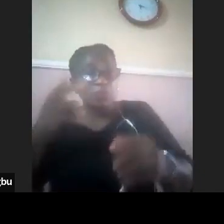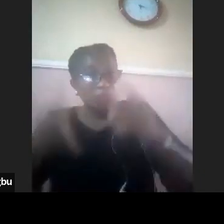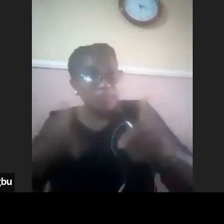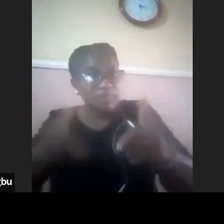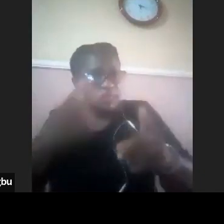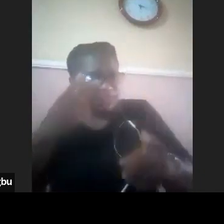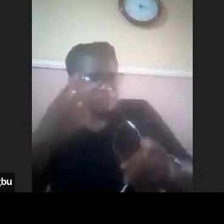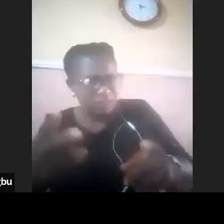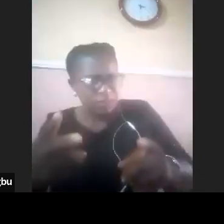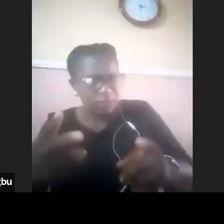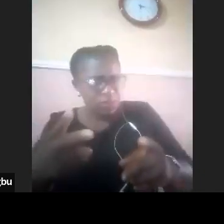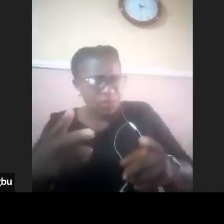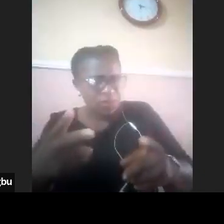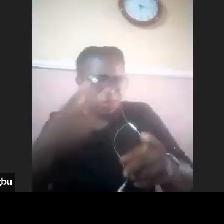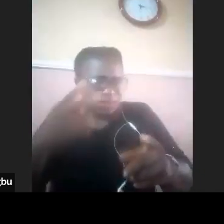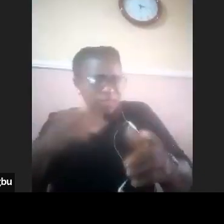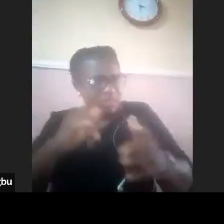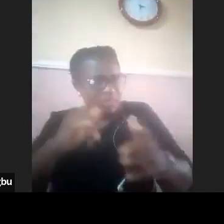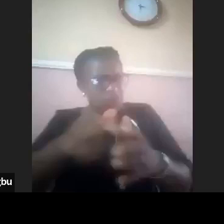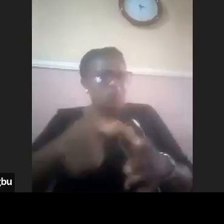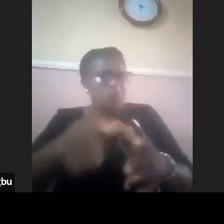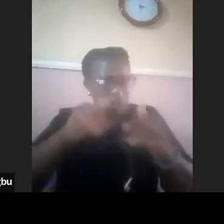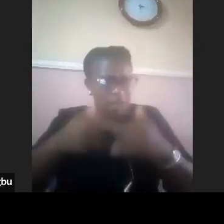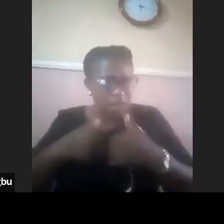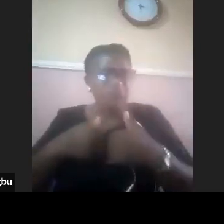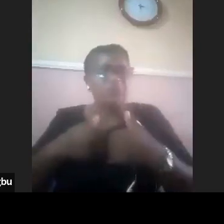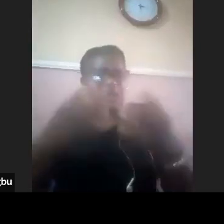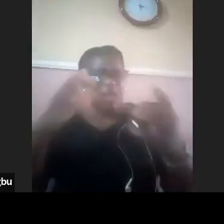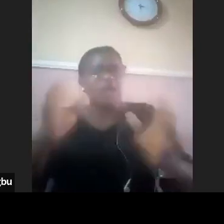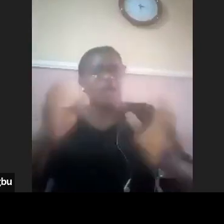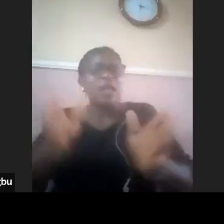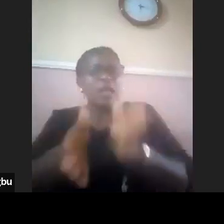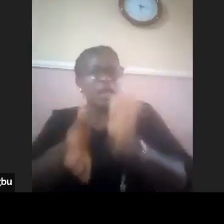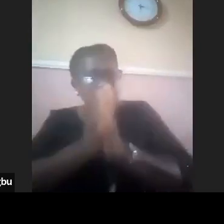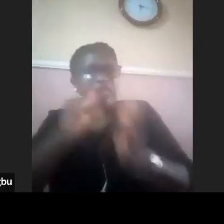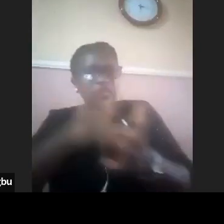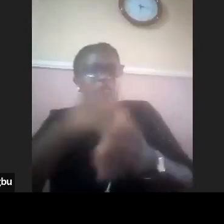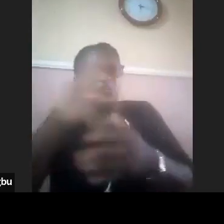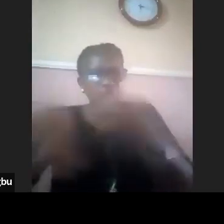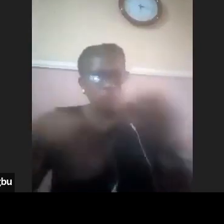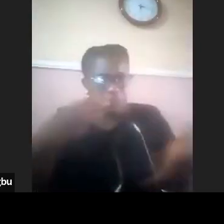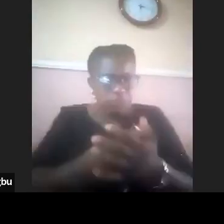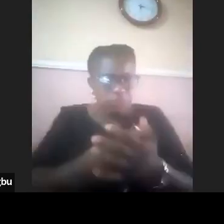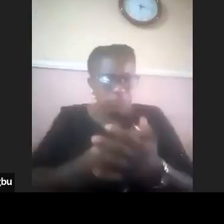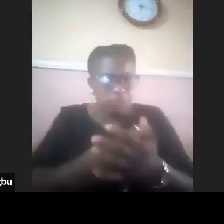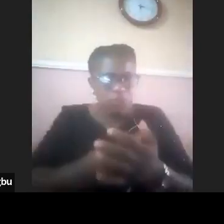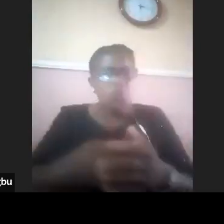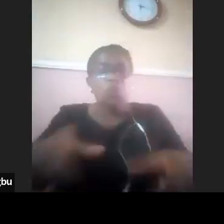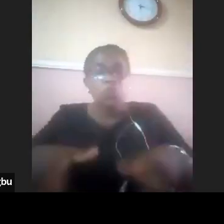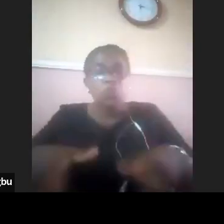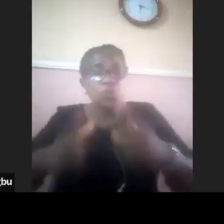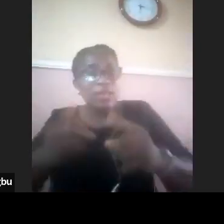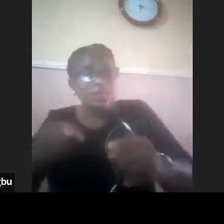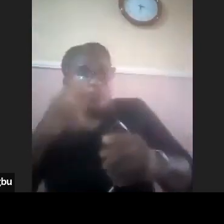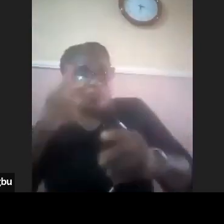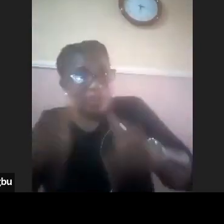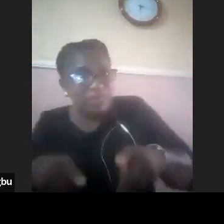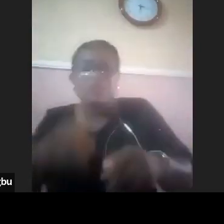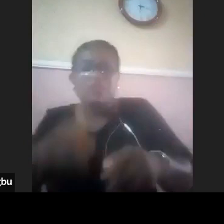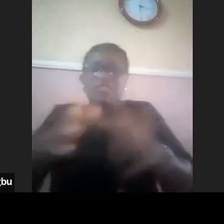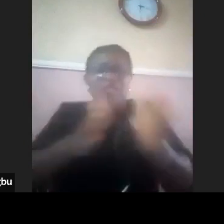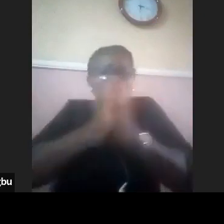questions. You let the person see the person in you, the passion in you, and